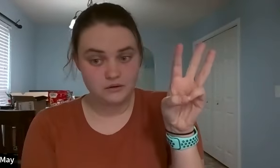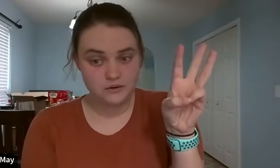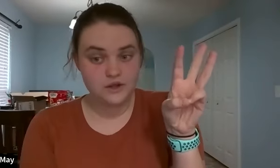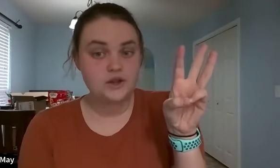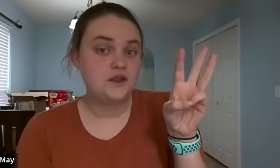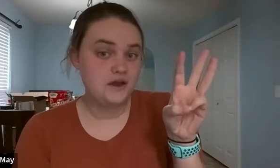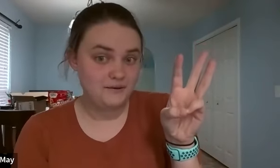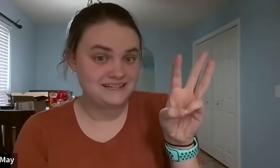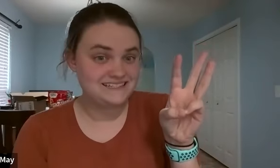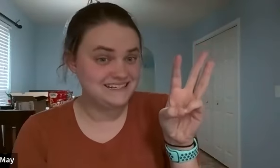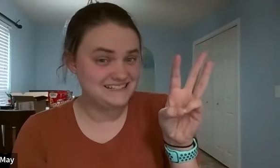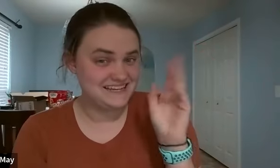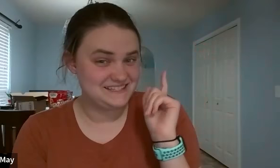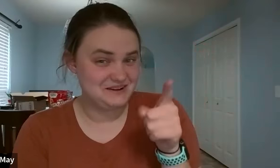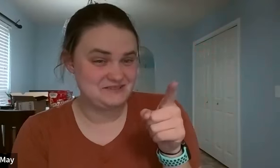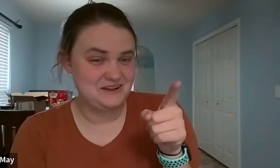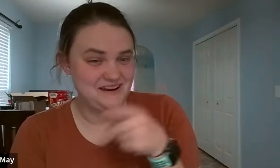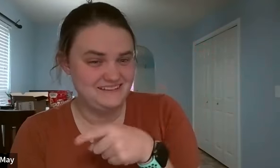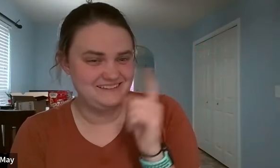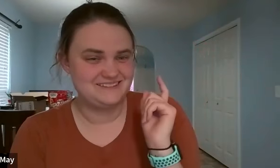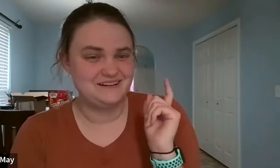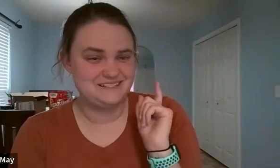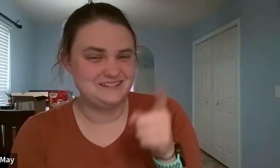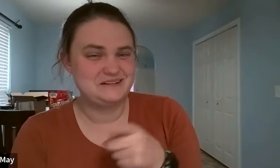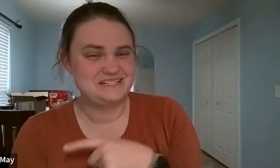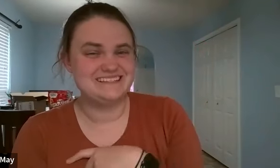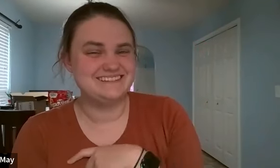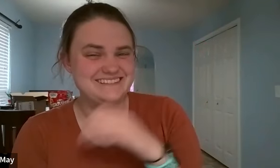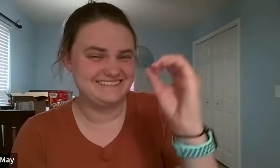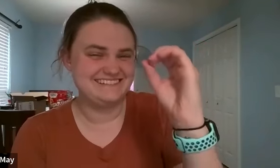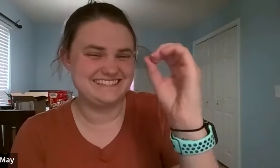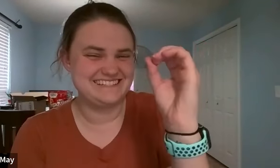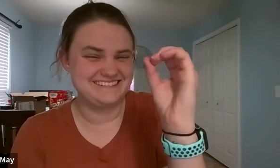Oh, no, I didn't say 0. Sorry, that was a question. Good question. So 0 is just 0.